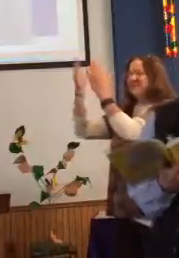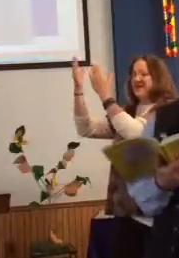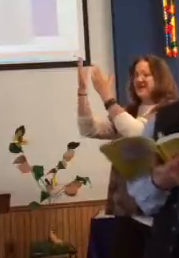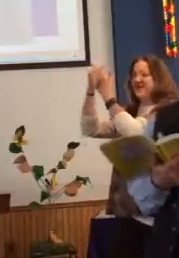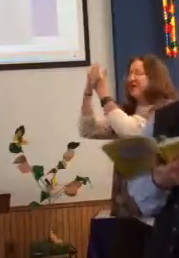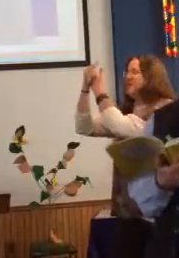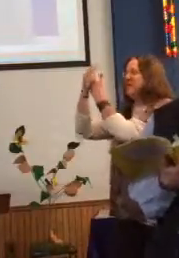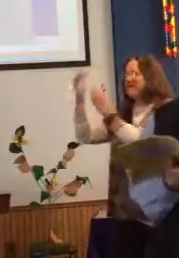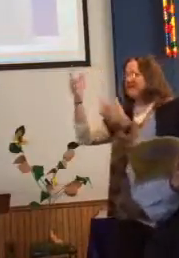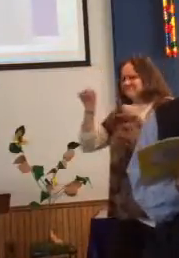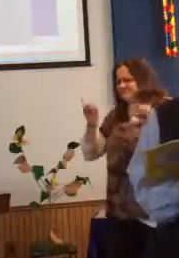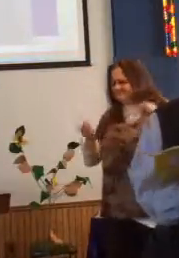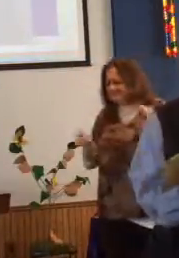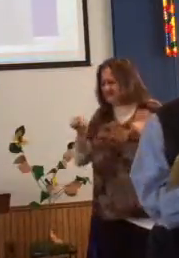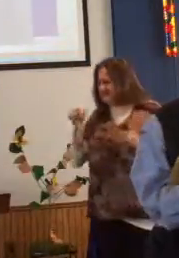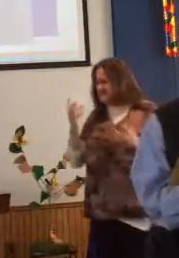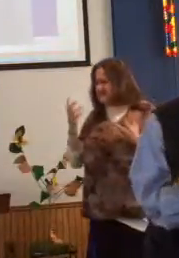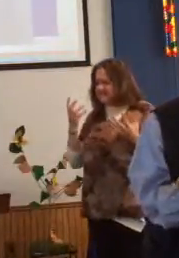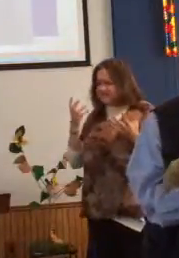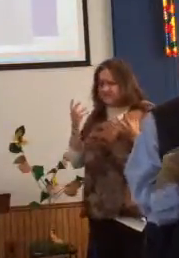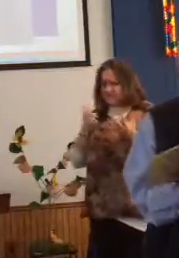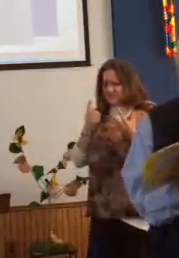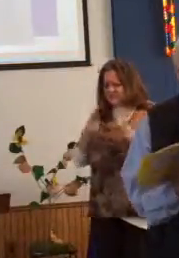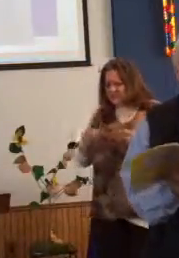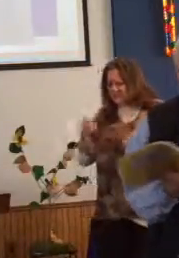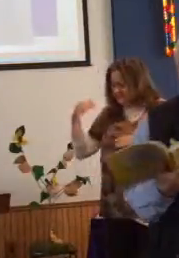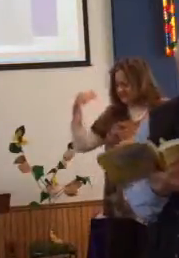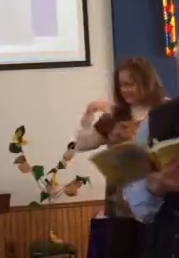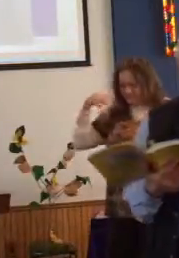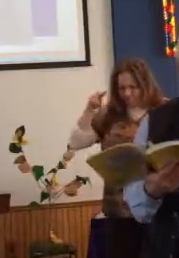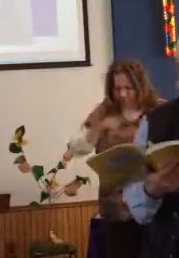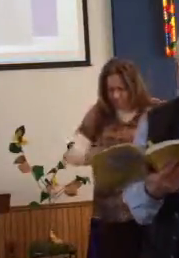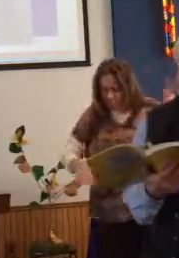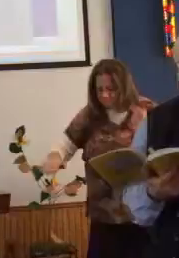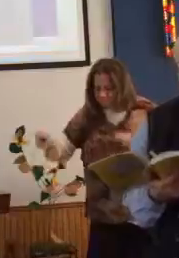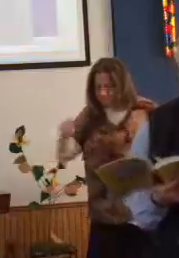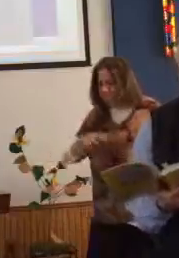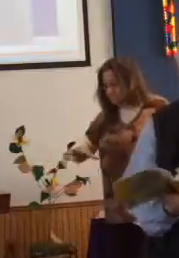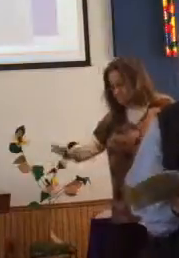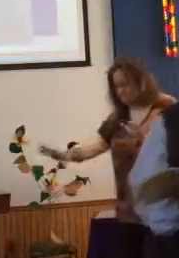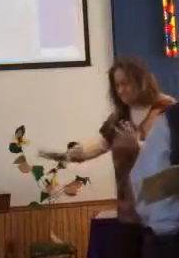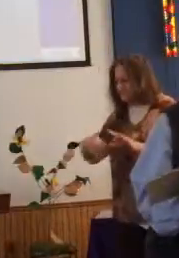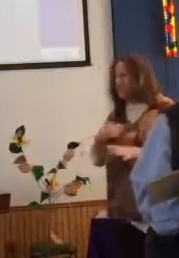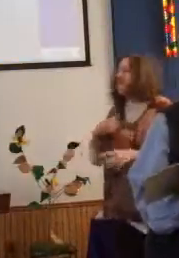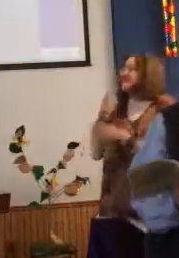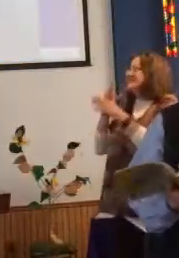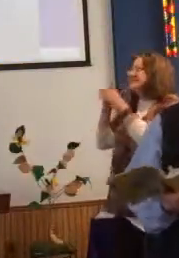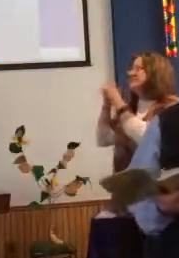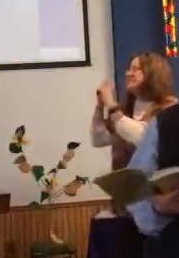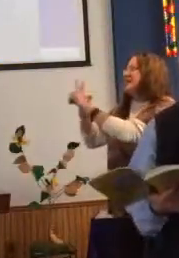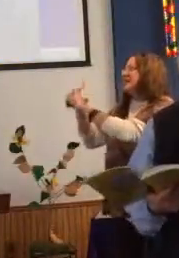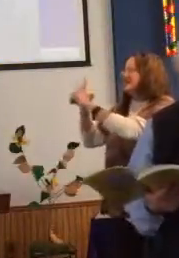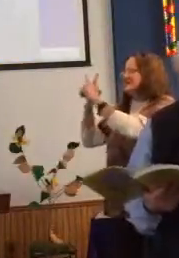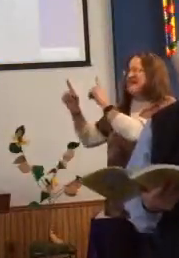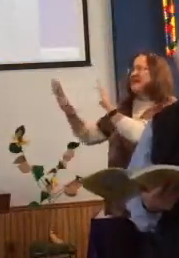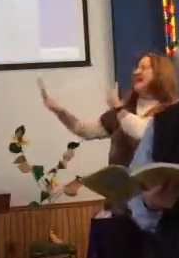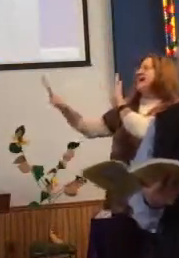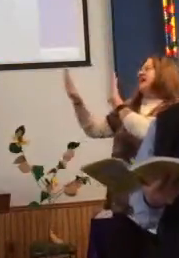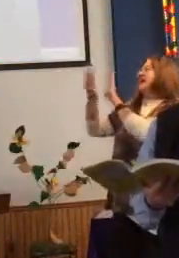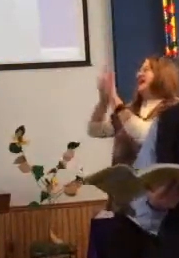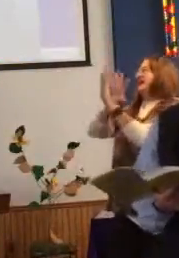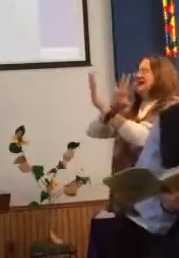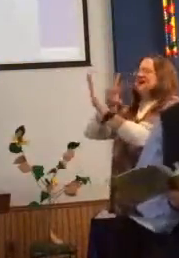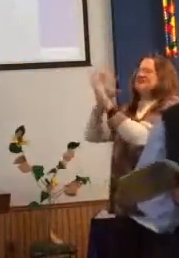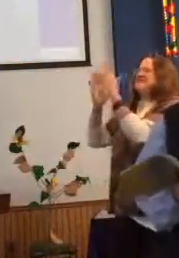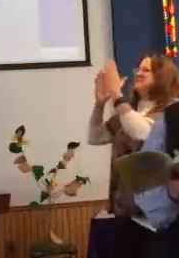The pile took on horrible dimensions. He struggled on, barely, blindly. It